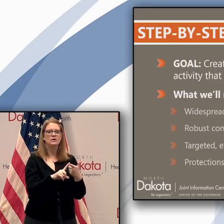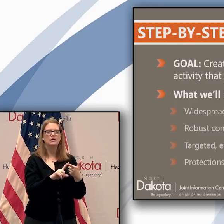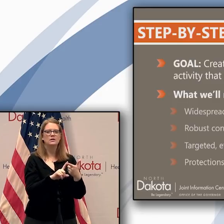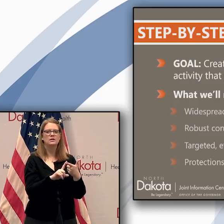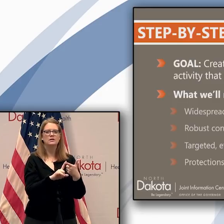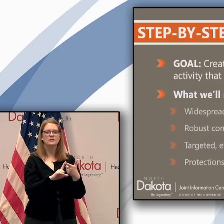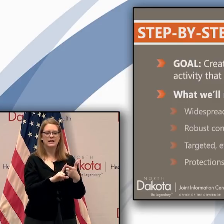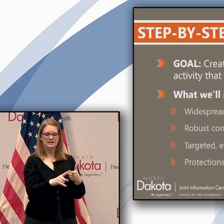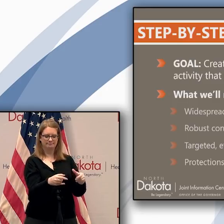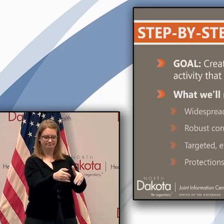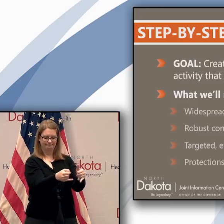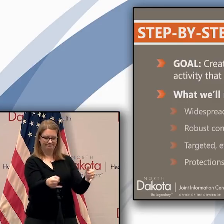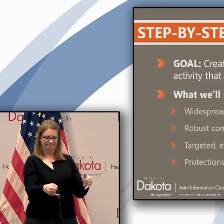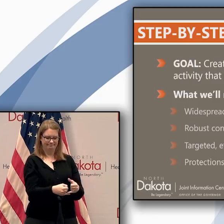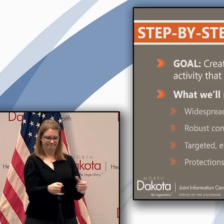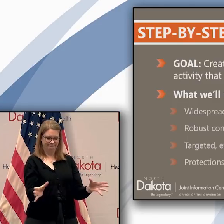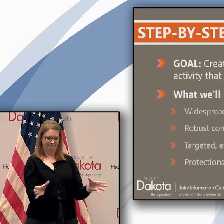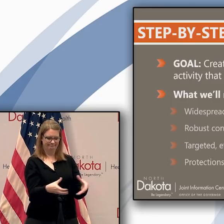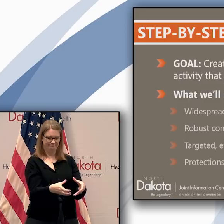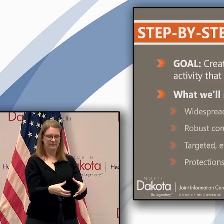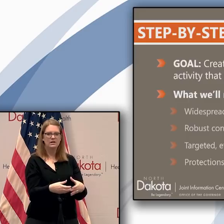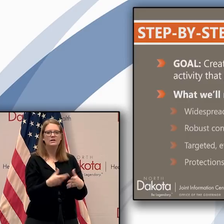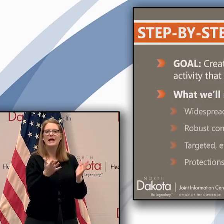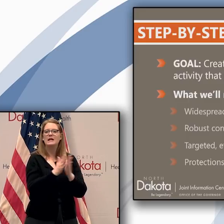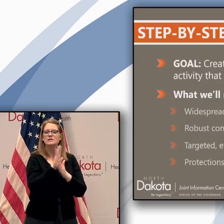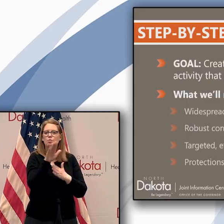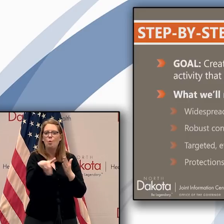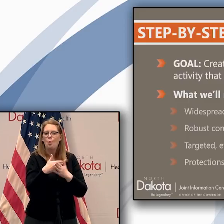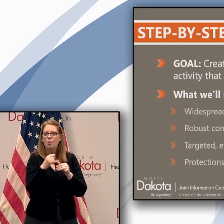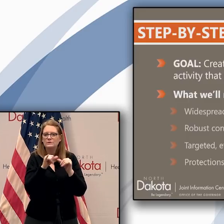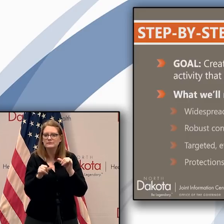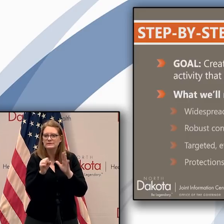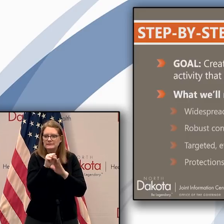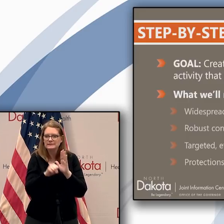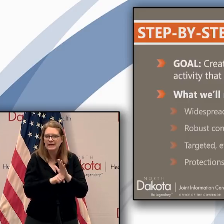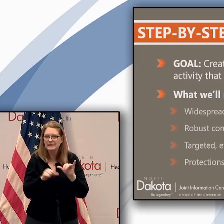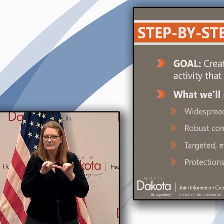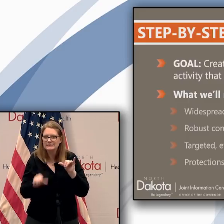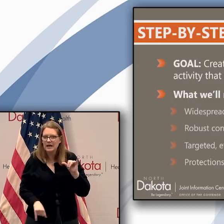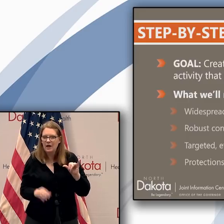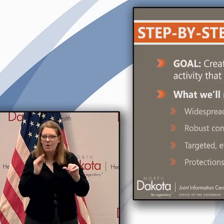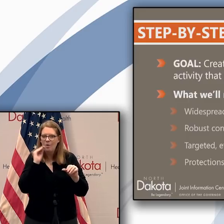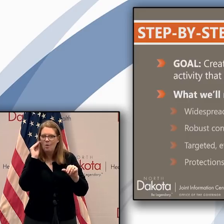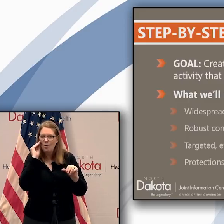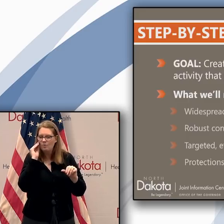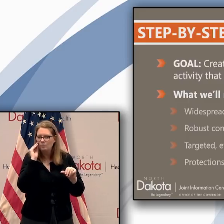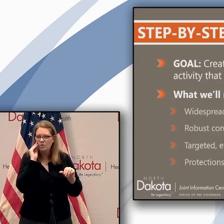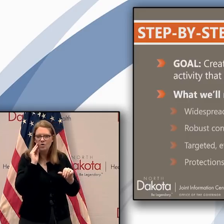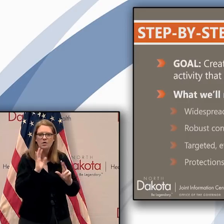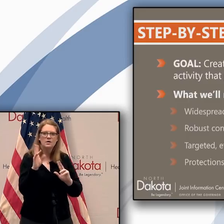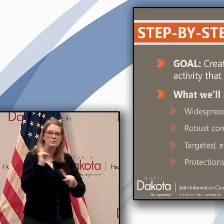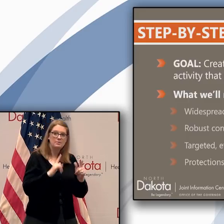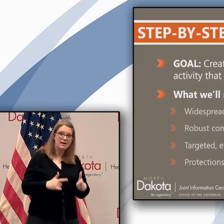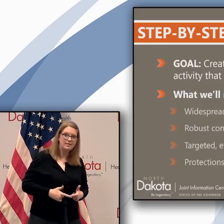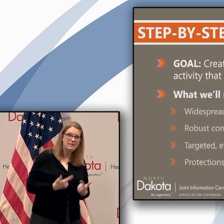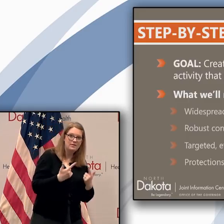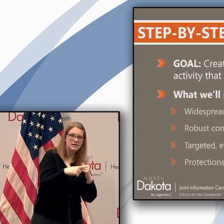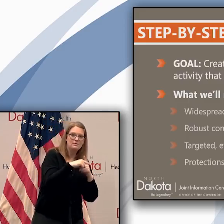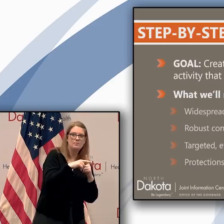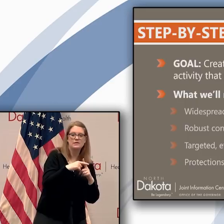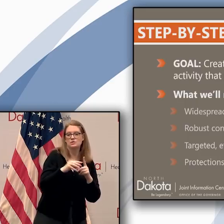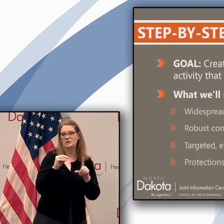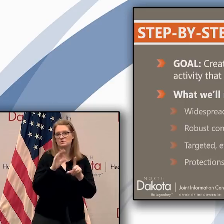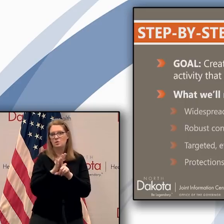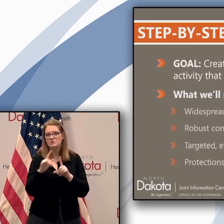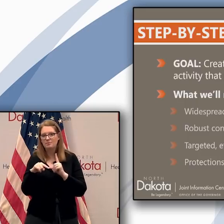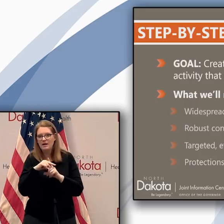effective containment, again, which is instead of asking the whole state to stay home, those people that are either positive or living with positive or been exposed to positive,